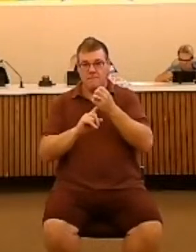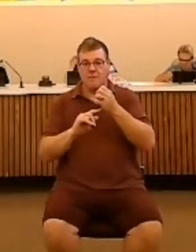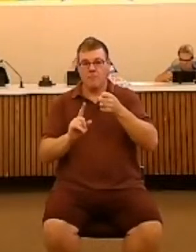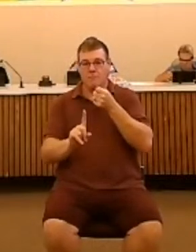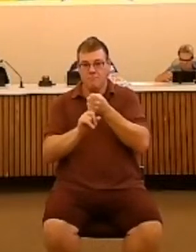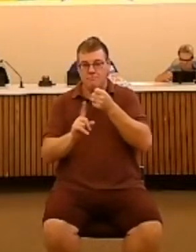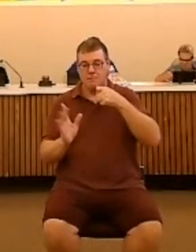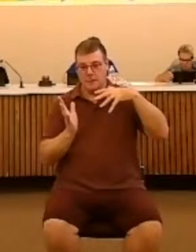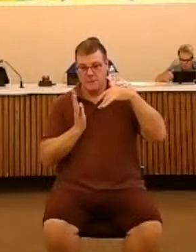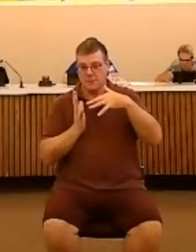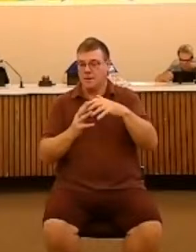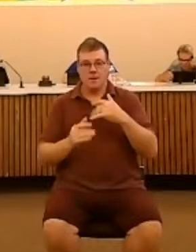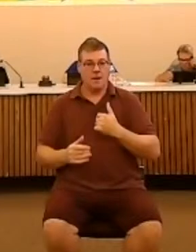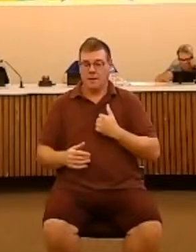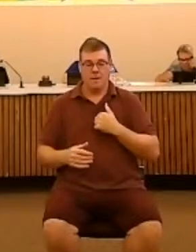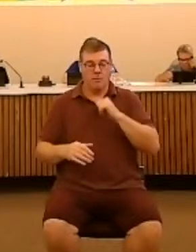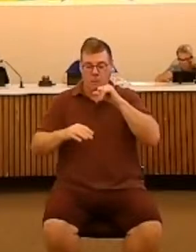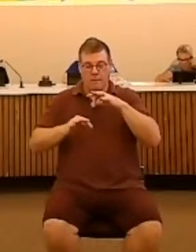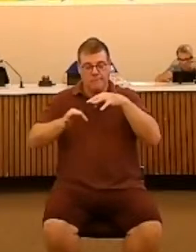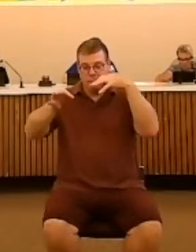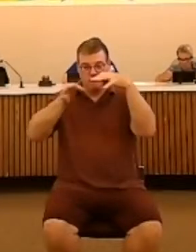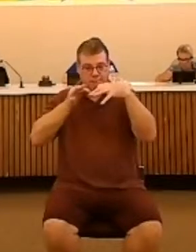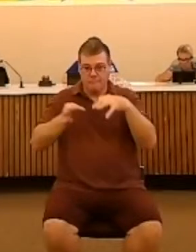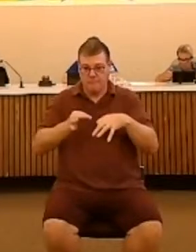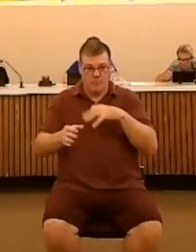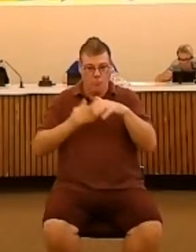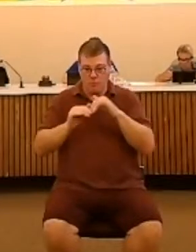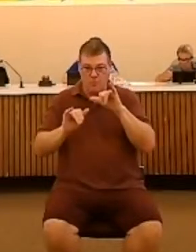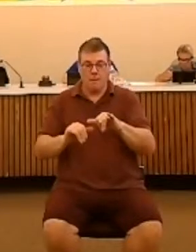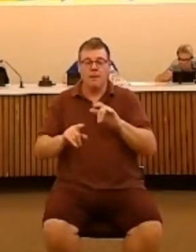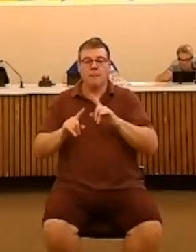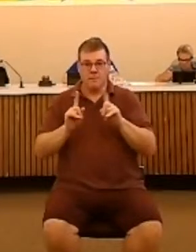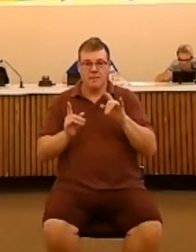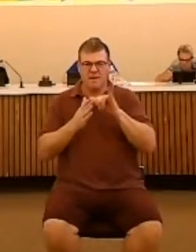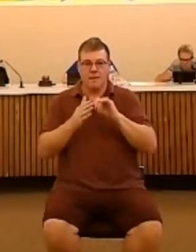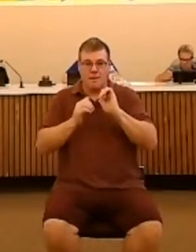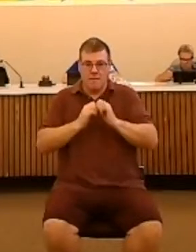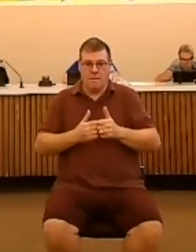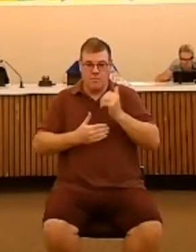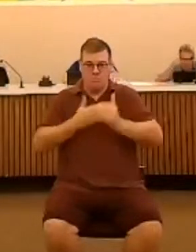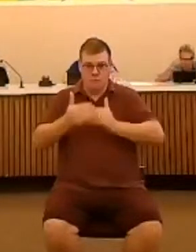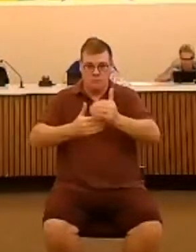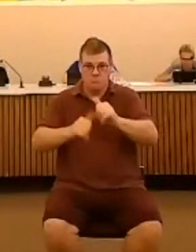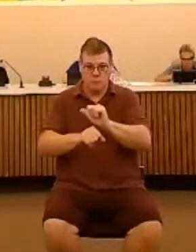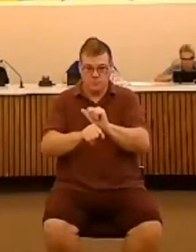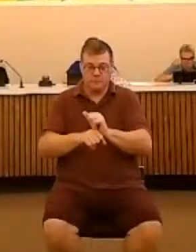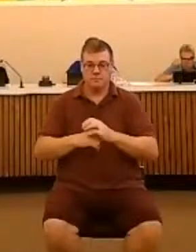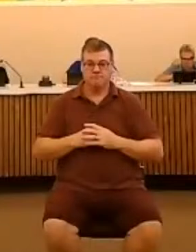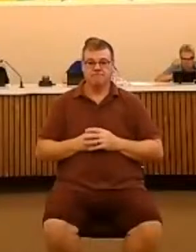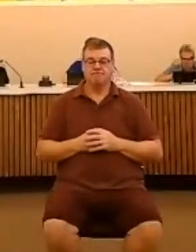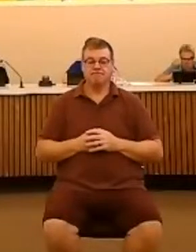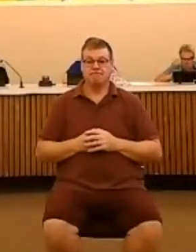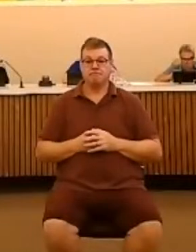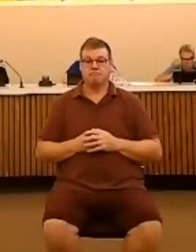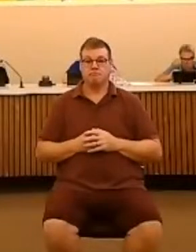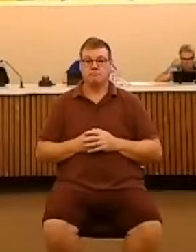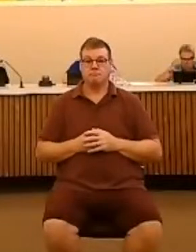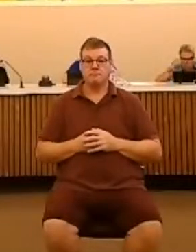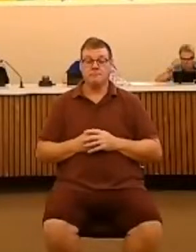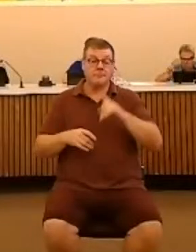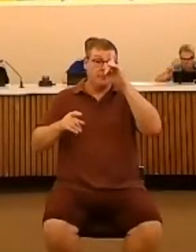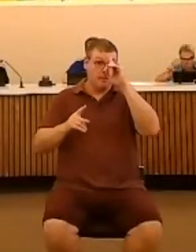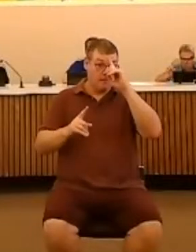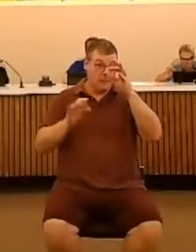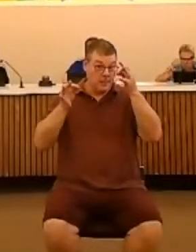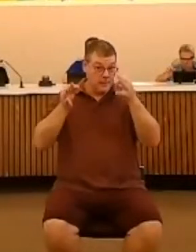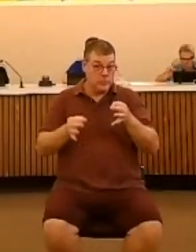study, which again, I'm not going to go into all that stuff, but that's kind of how the process works. Ultimately, the